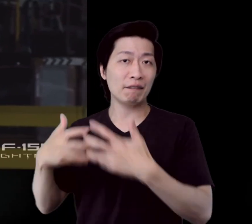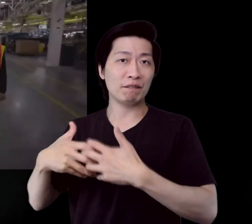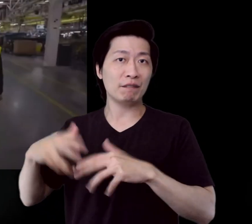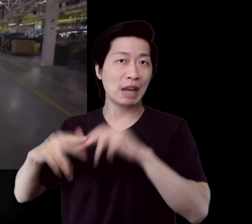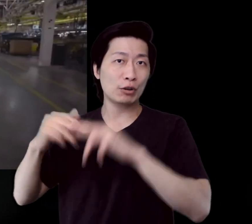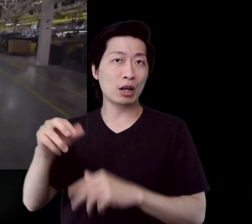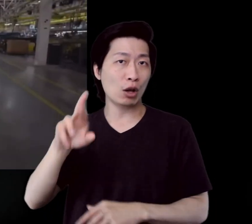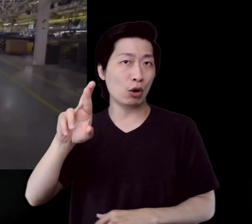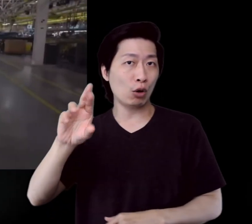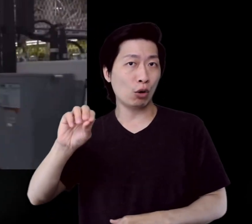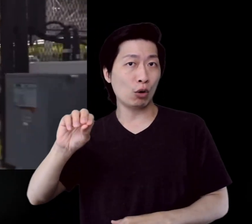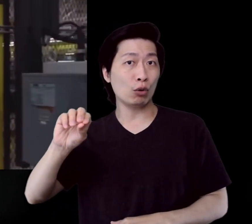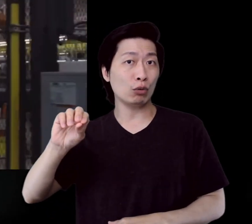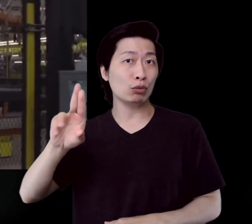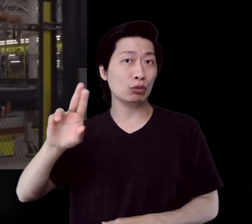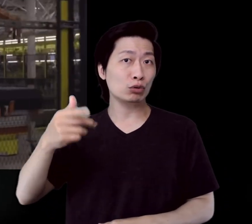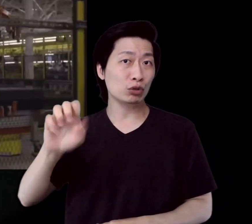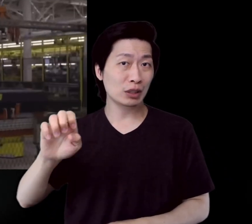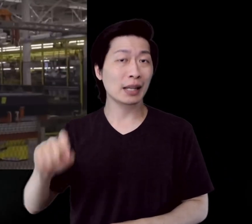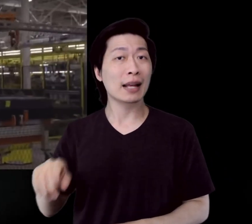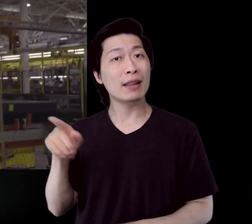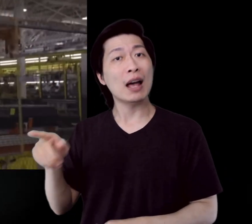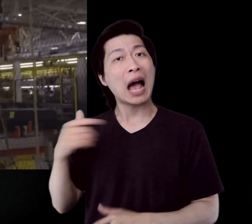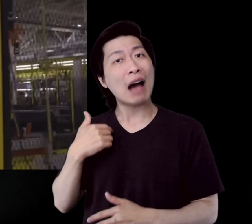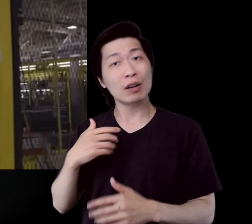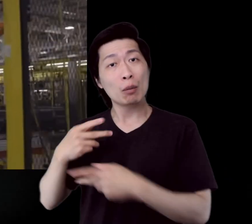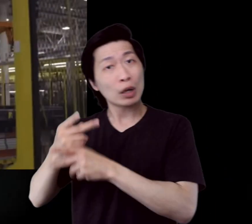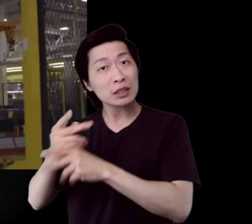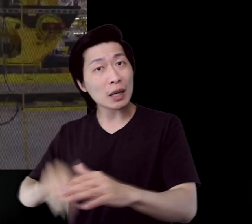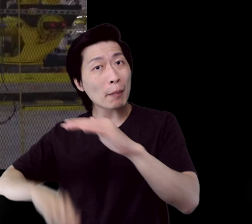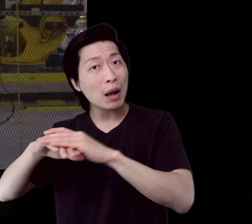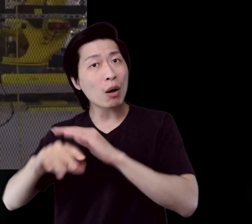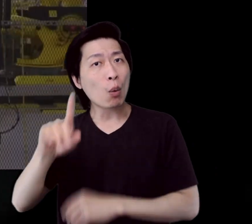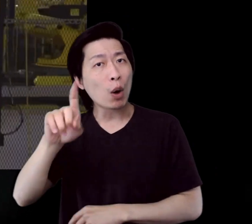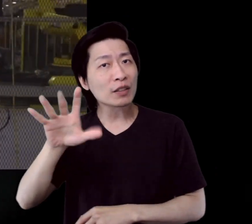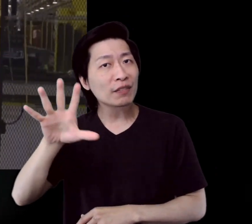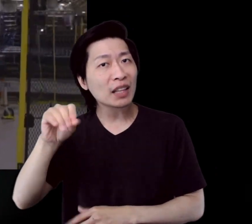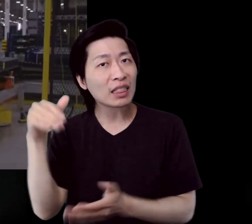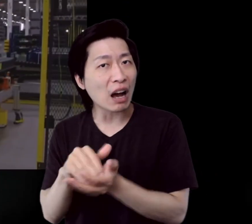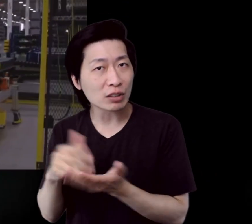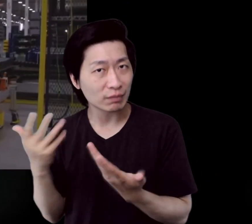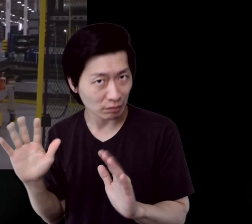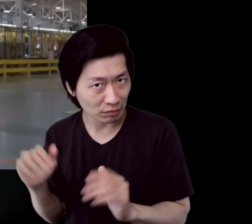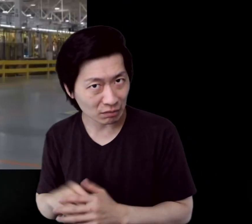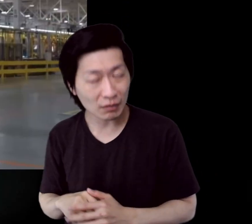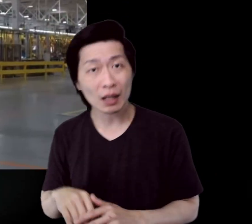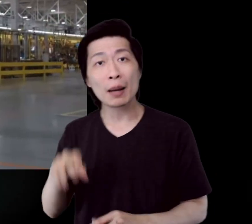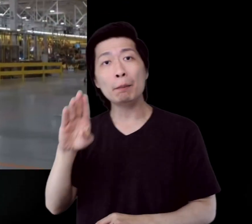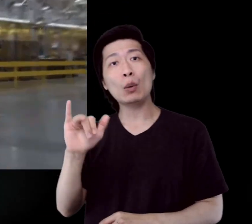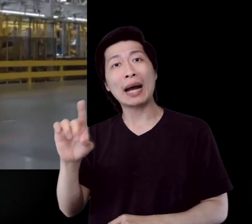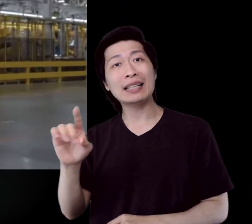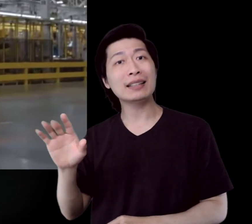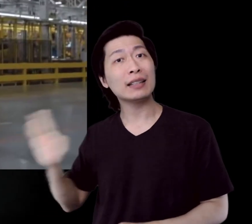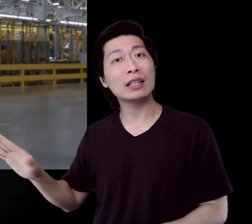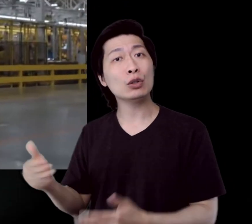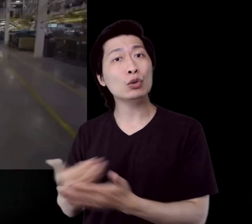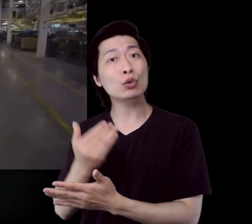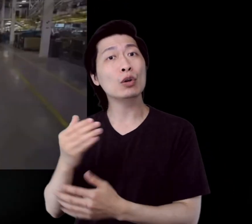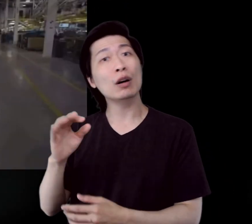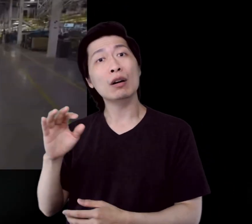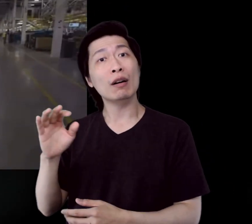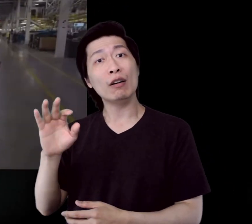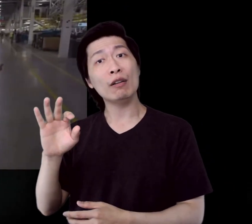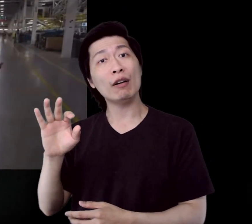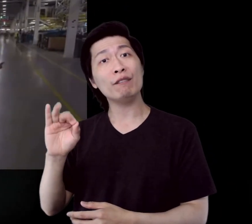Rouge, that will have a production capacity of 150,000 units. BYD's new factories in Fuzhou, China,